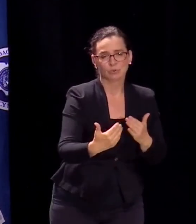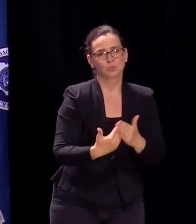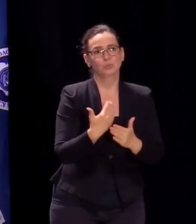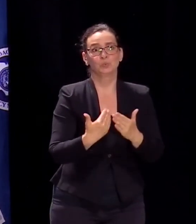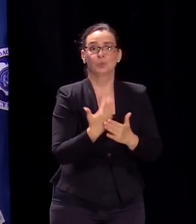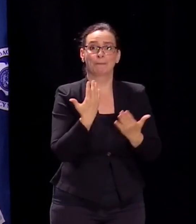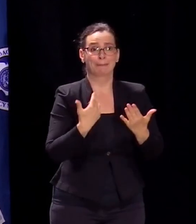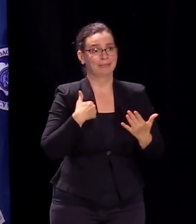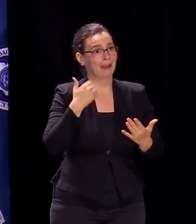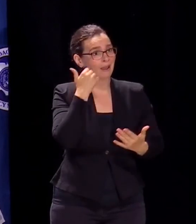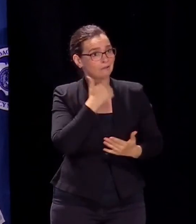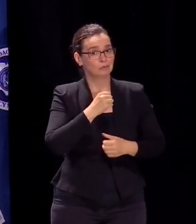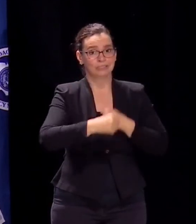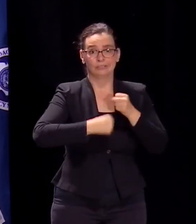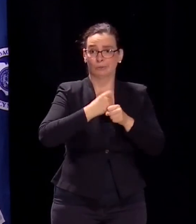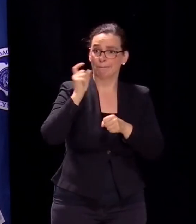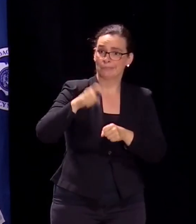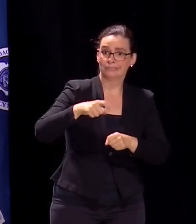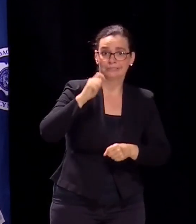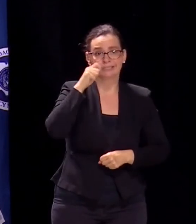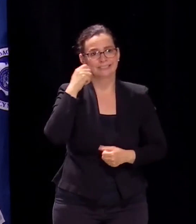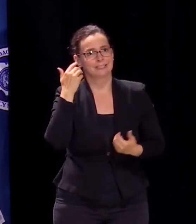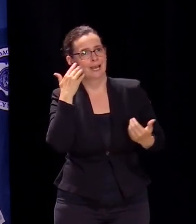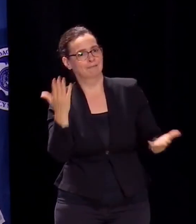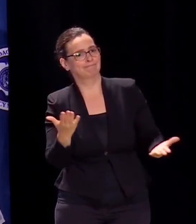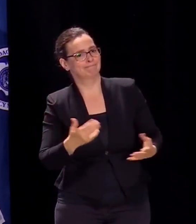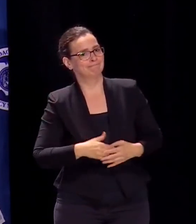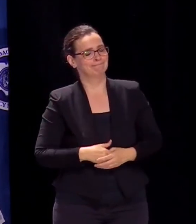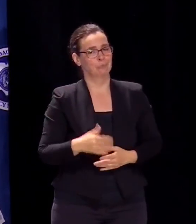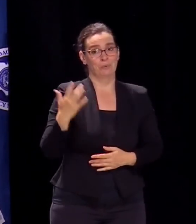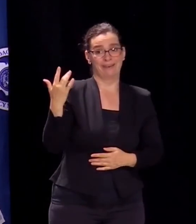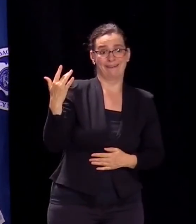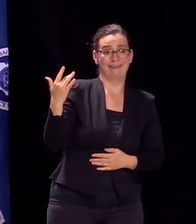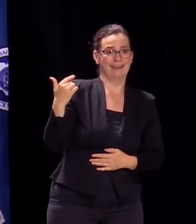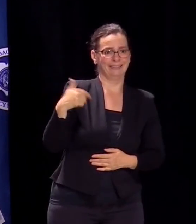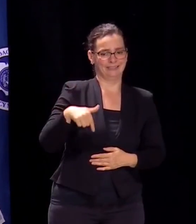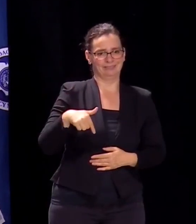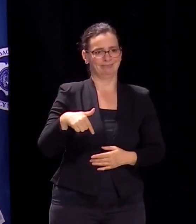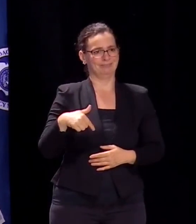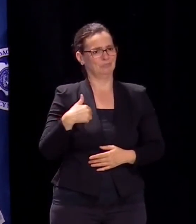the education, the ads are so important to our overall economy and who we are as a community.